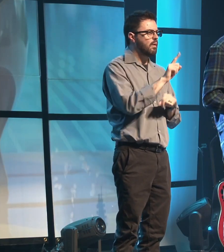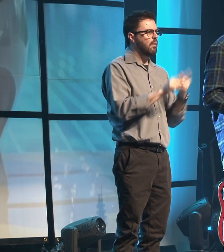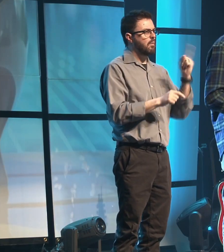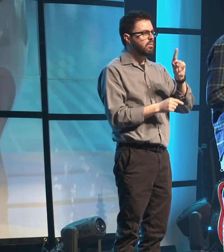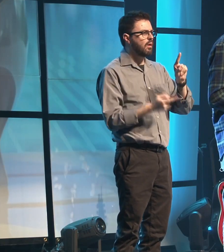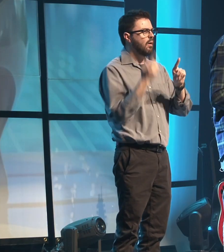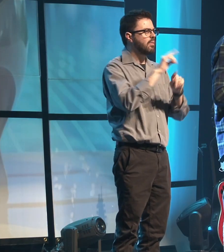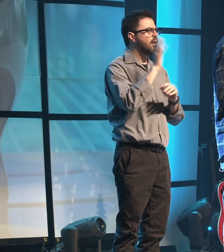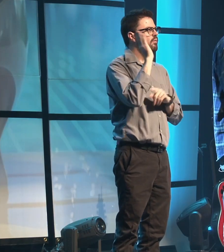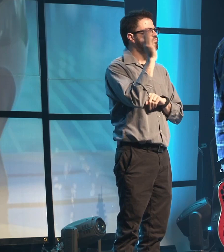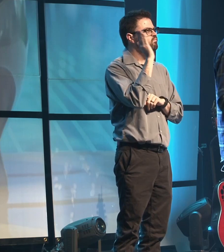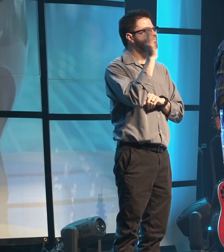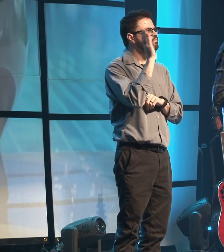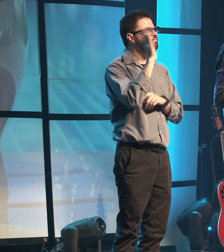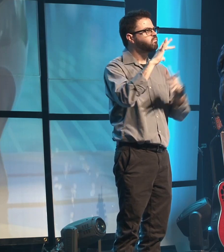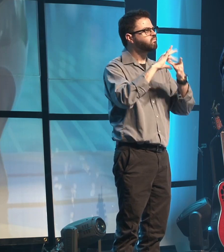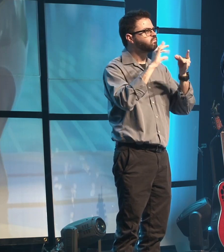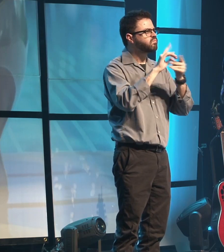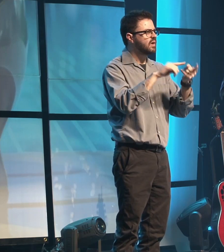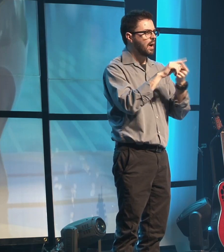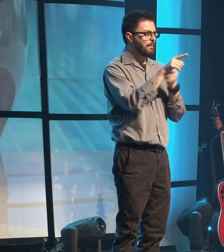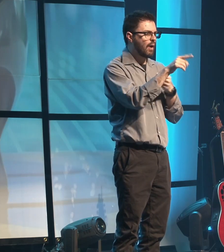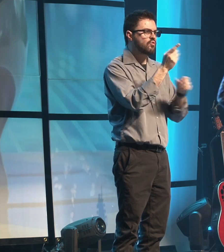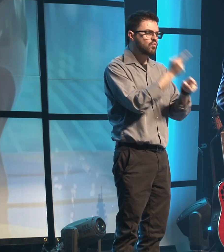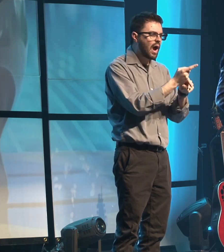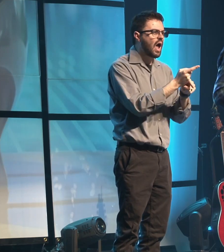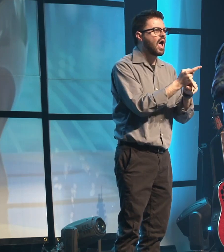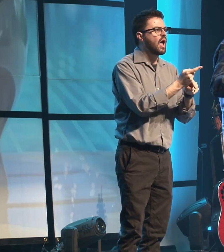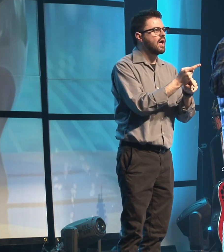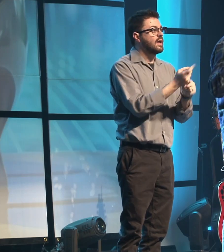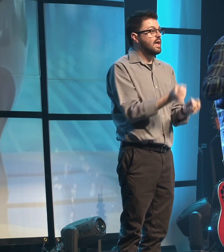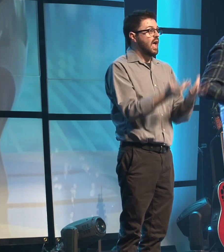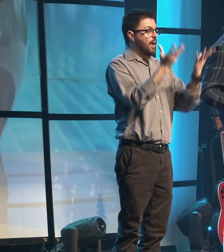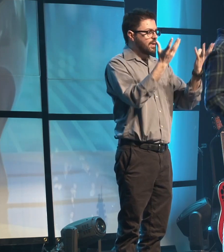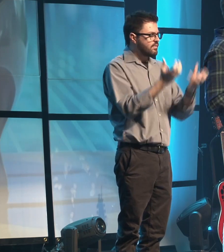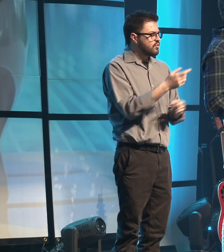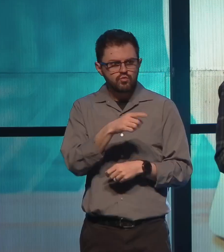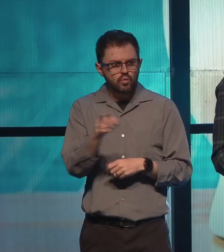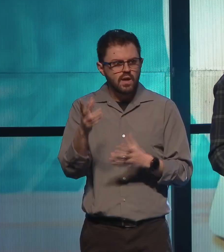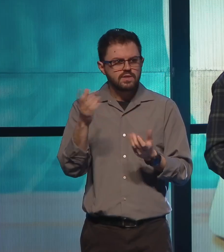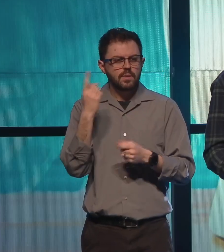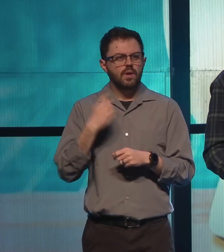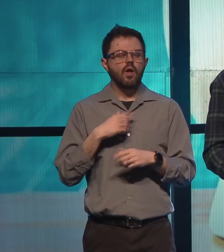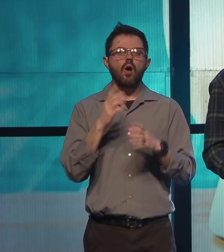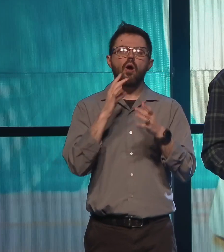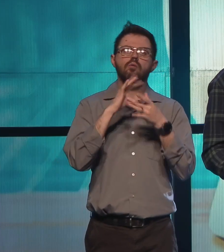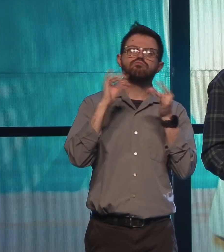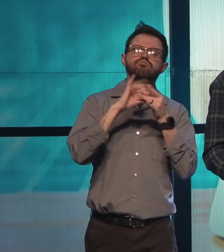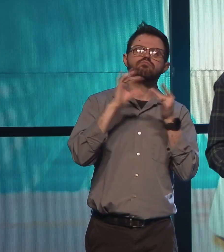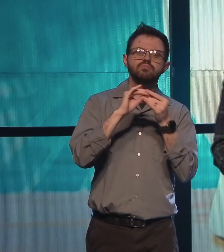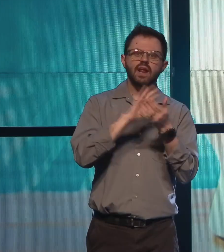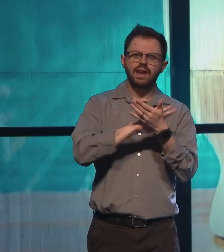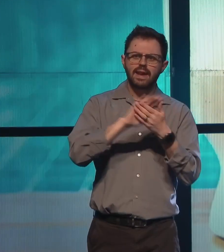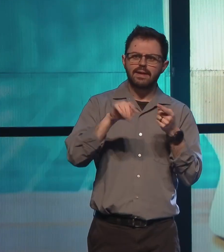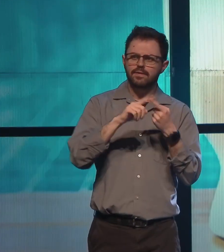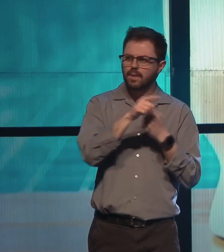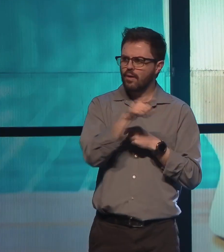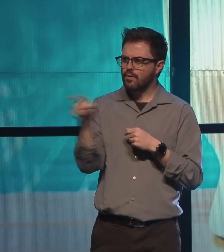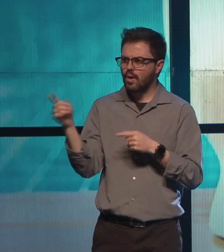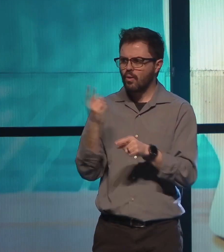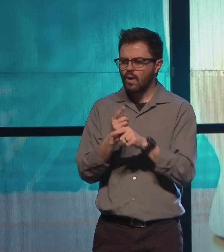okay? How many of you, raise your hand up nice and high, want people to say nice things about you? Nice things about you.